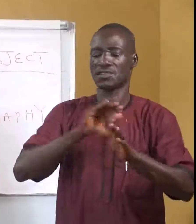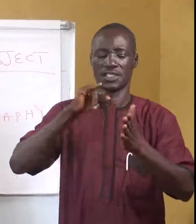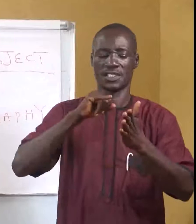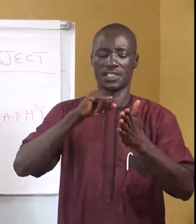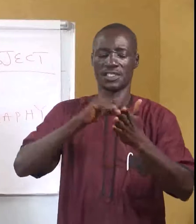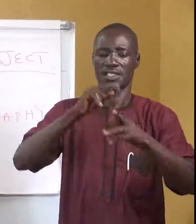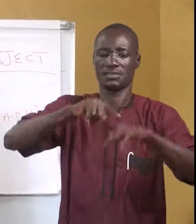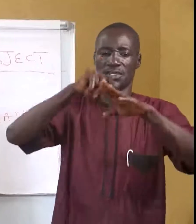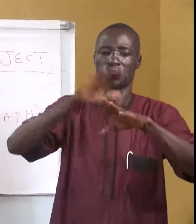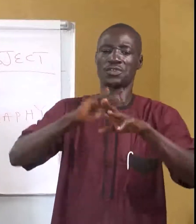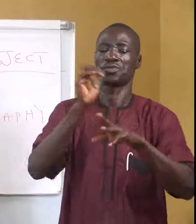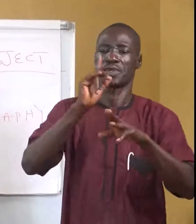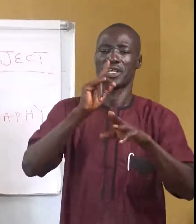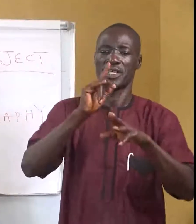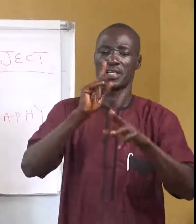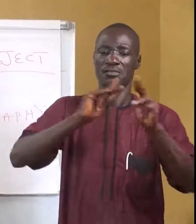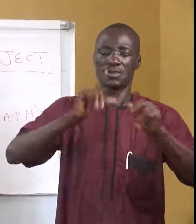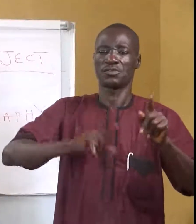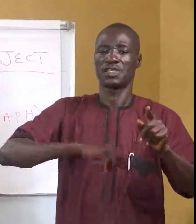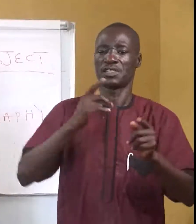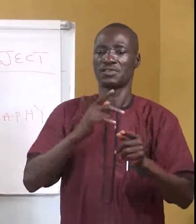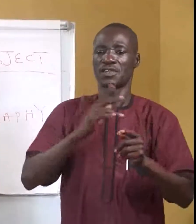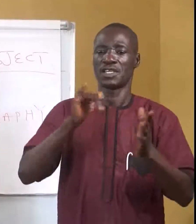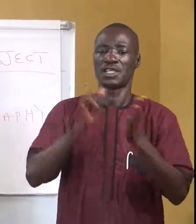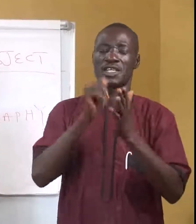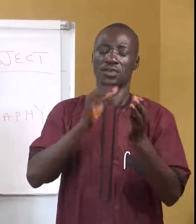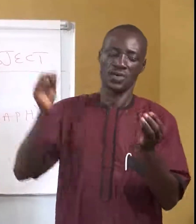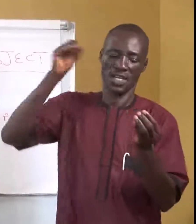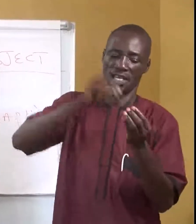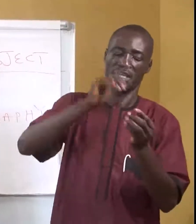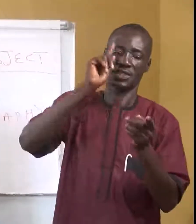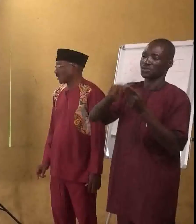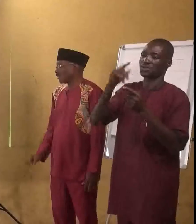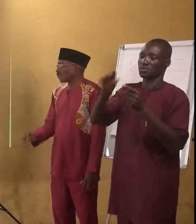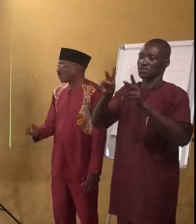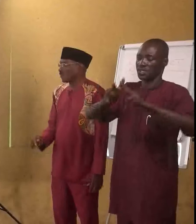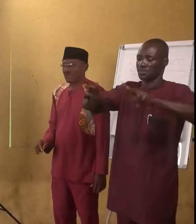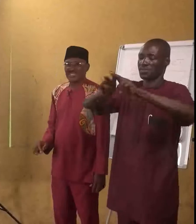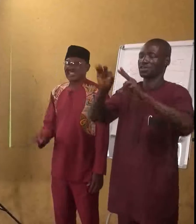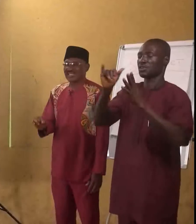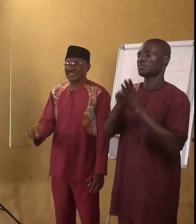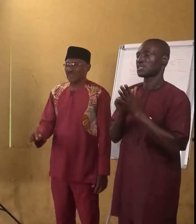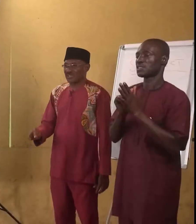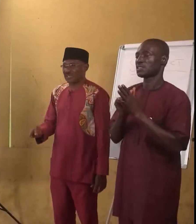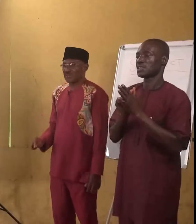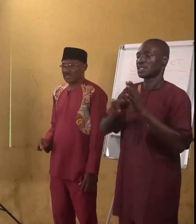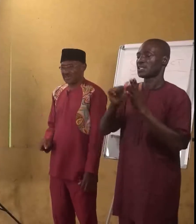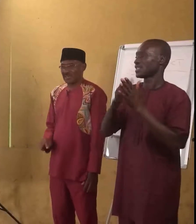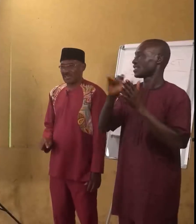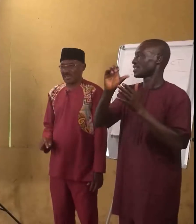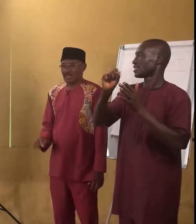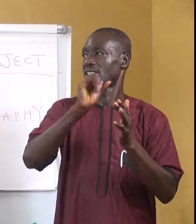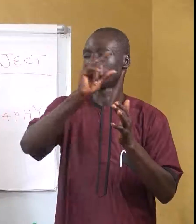is situated, and that we add to the value of that settlement. Two, the size of the